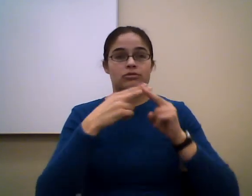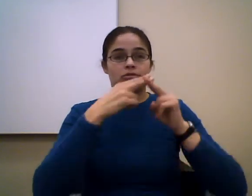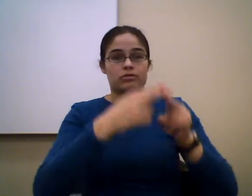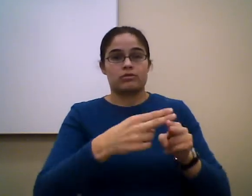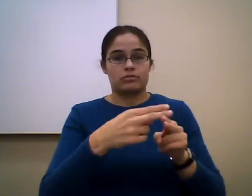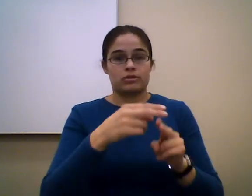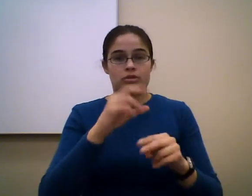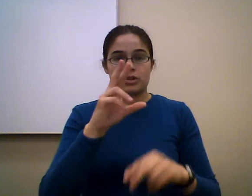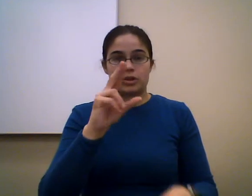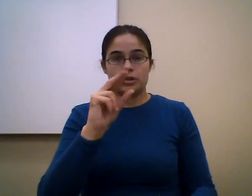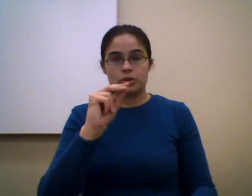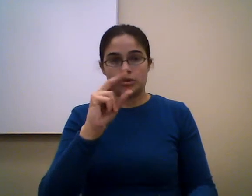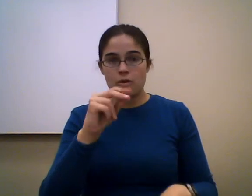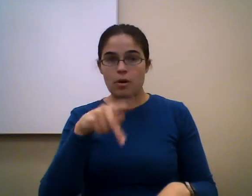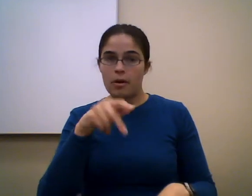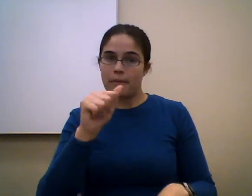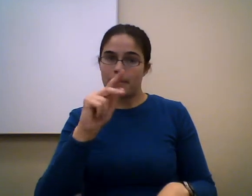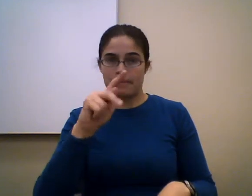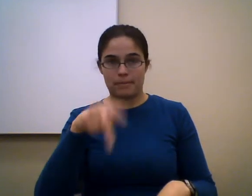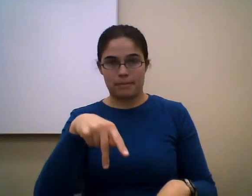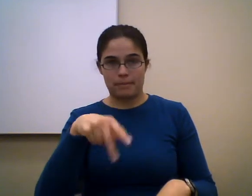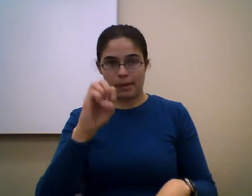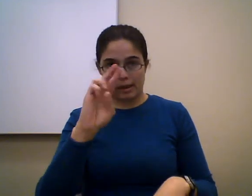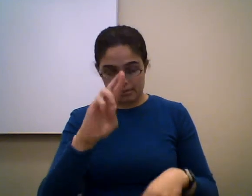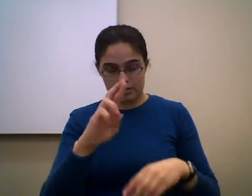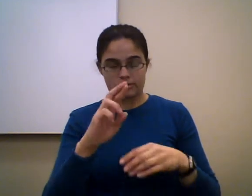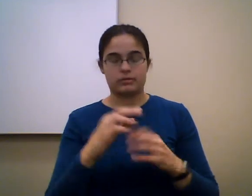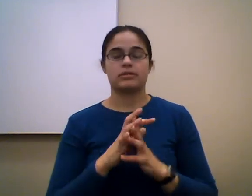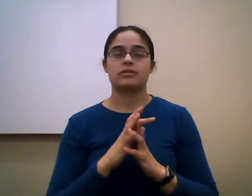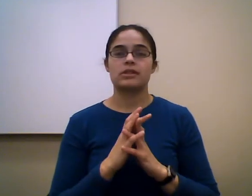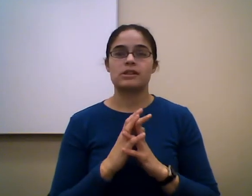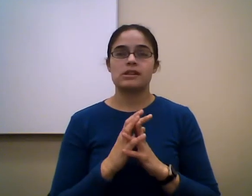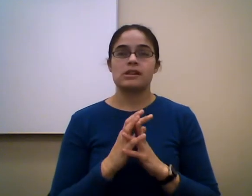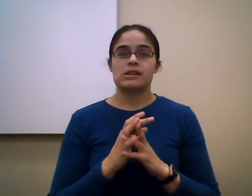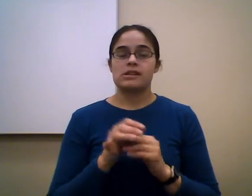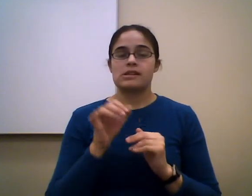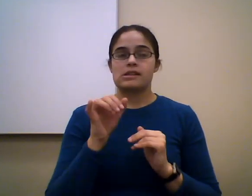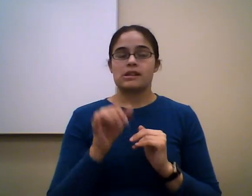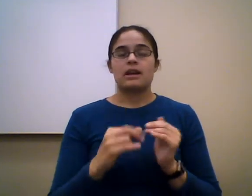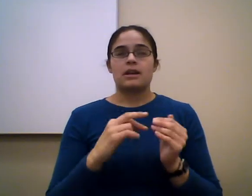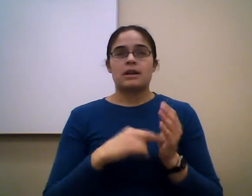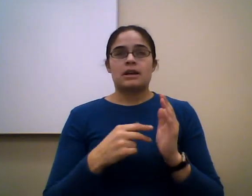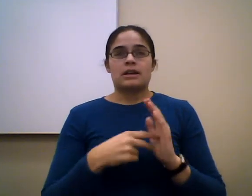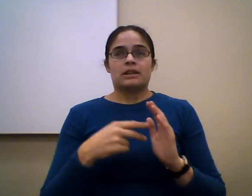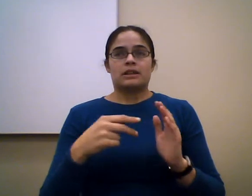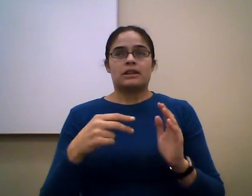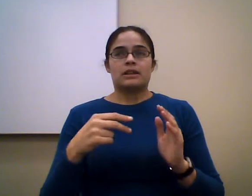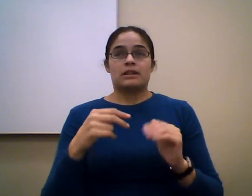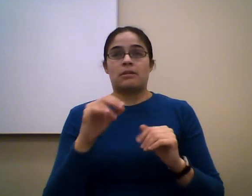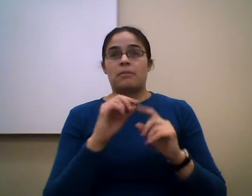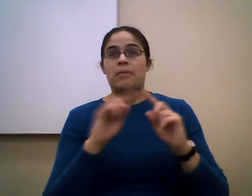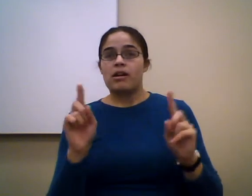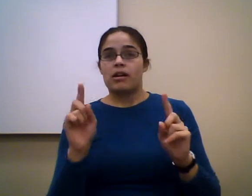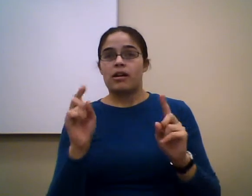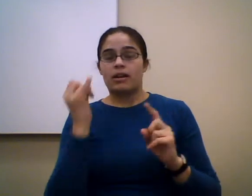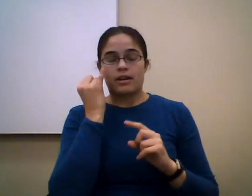If the prosecutor feels that the individual has committed an offense, he will hold the case for